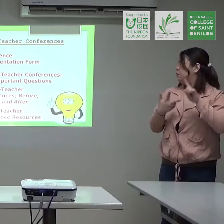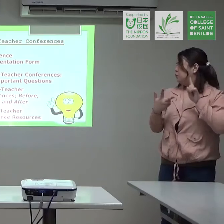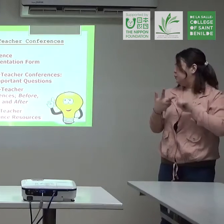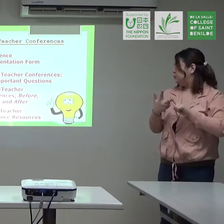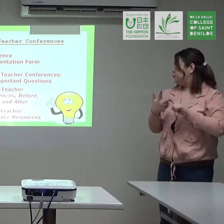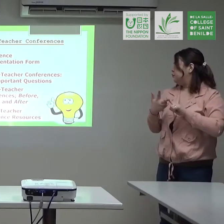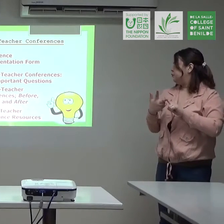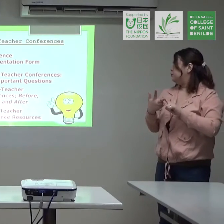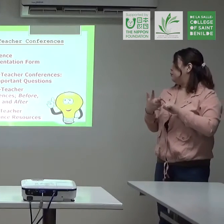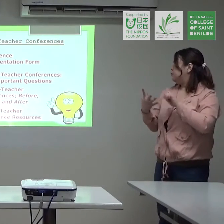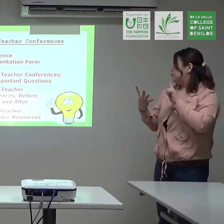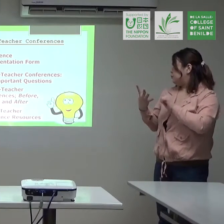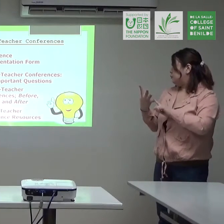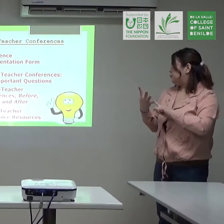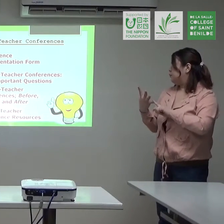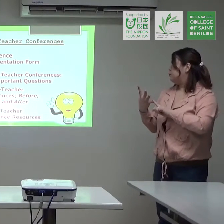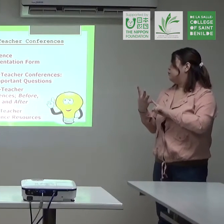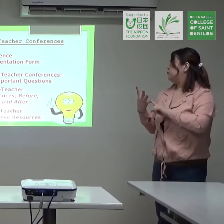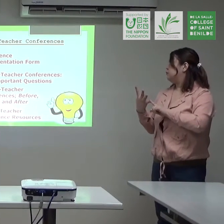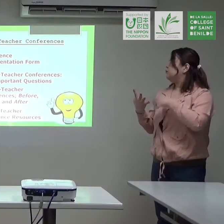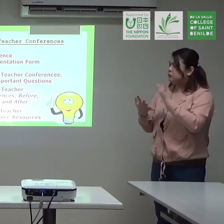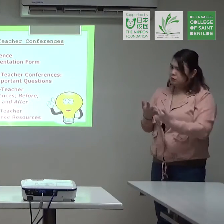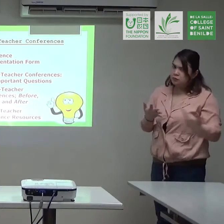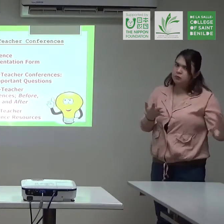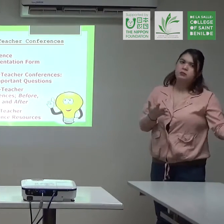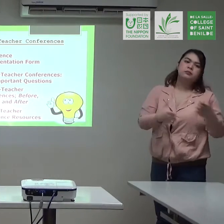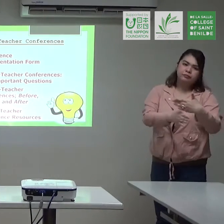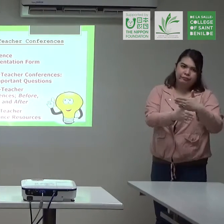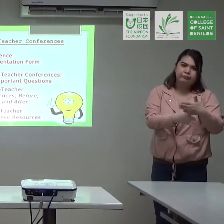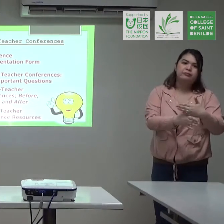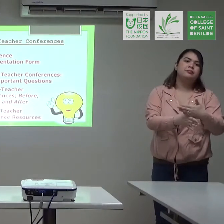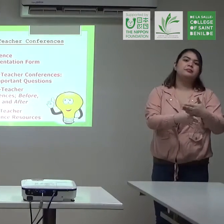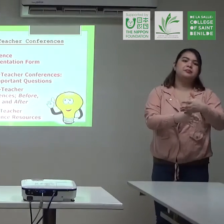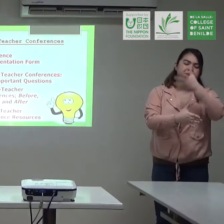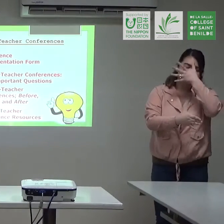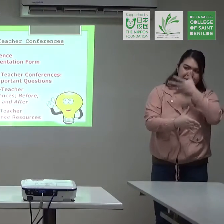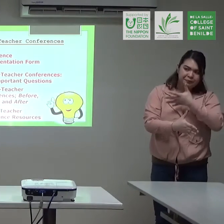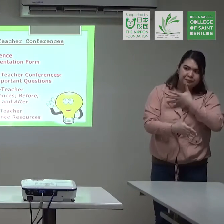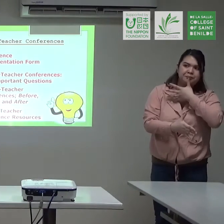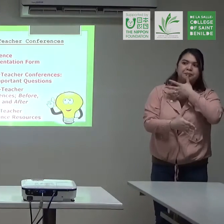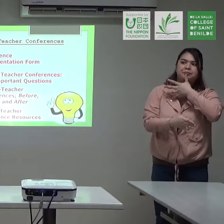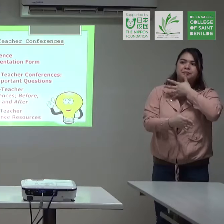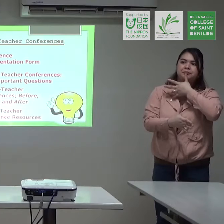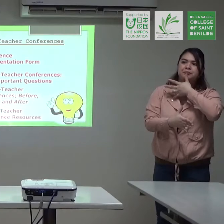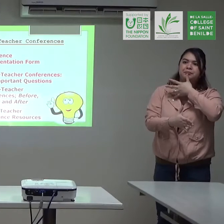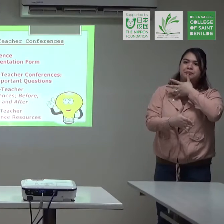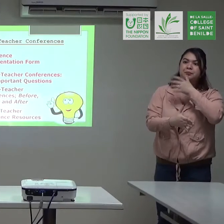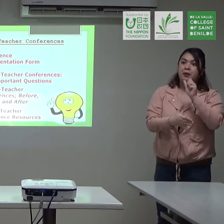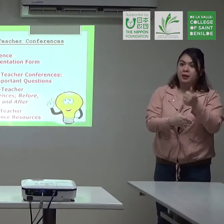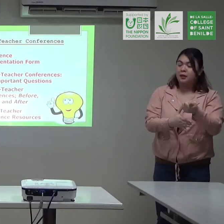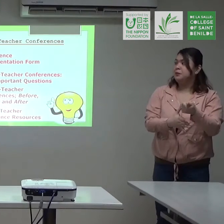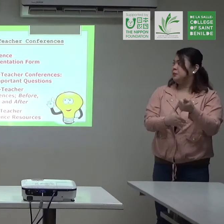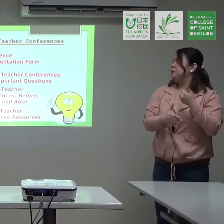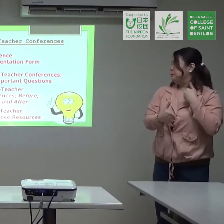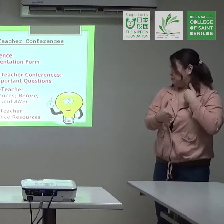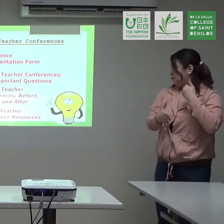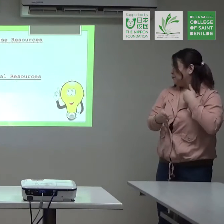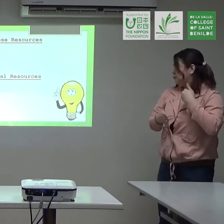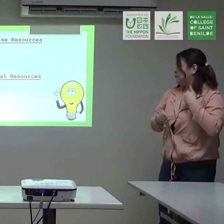Resources. You can also share resources with parents by bringing that up during